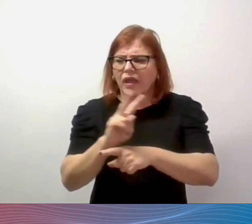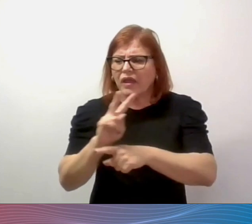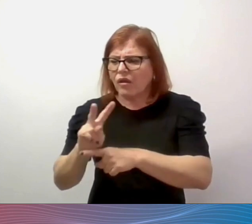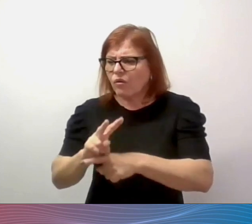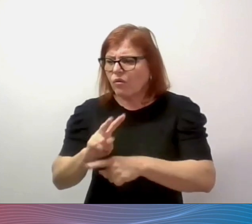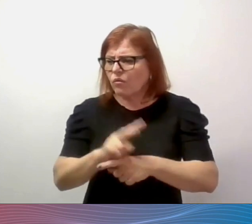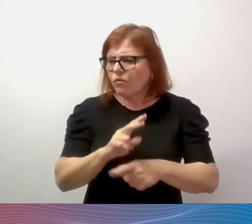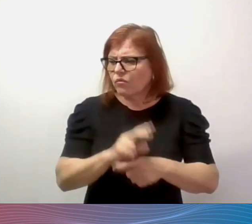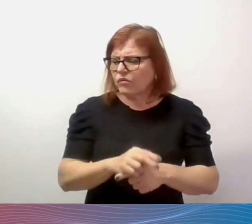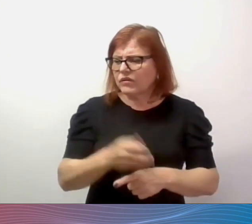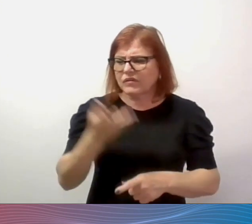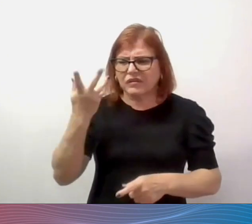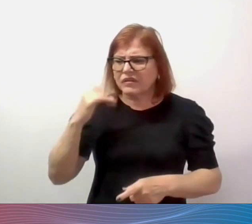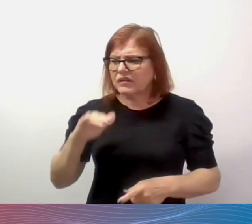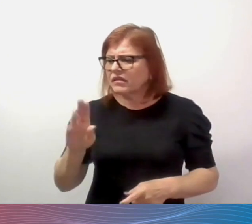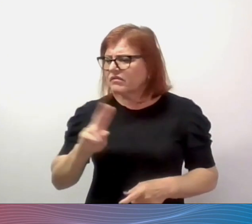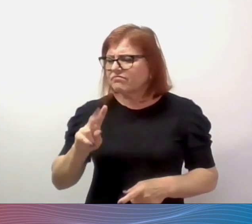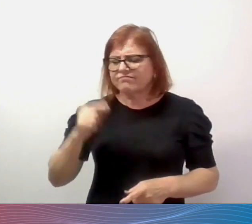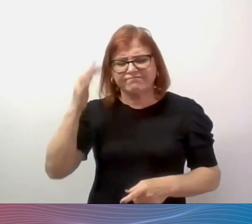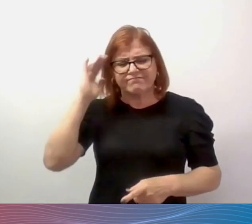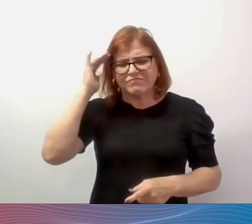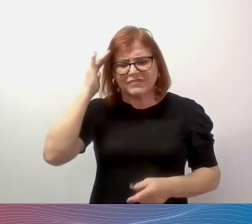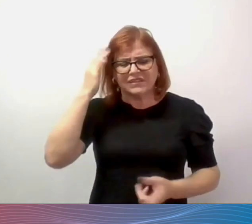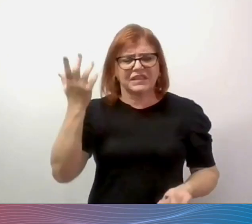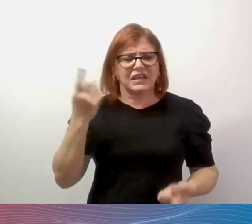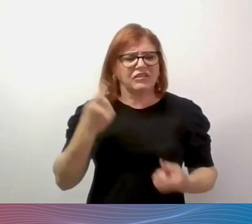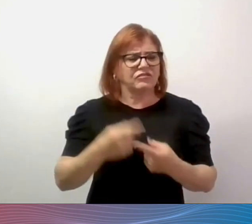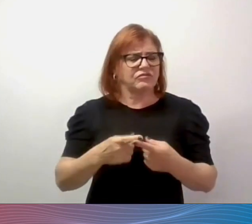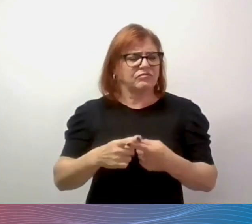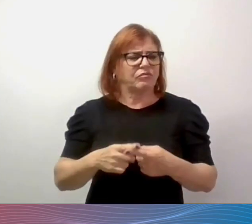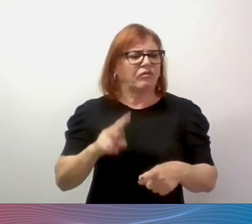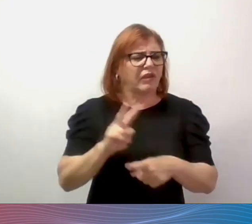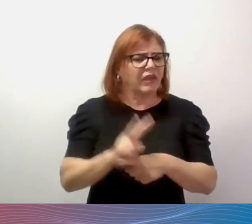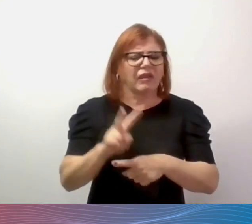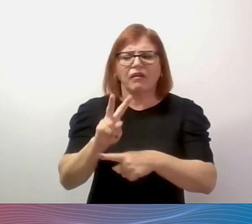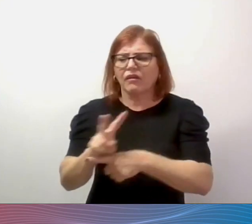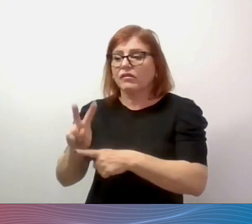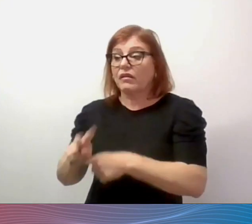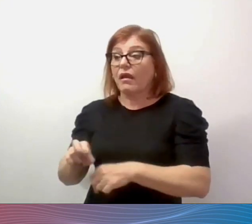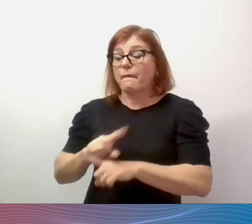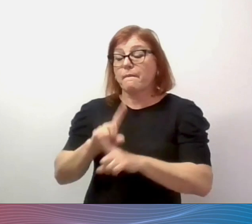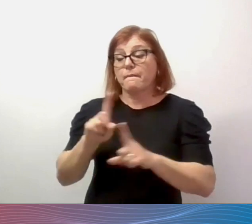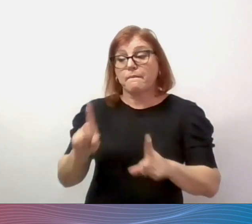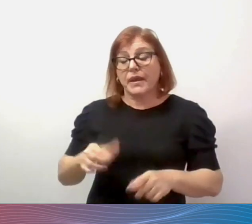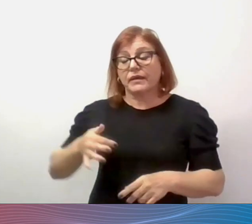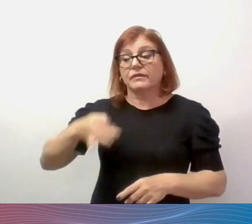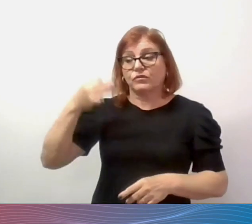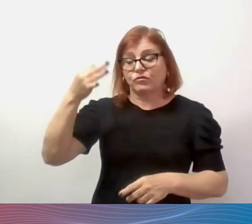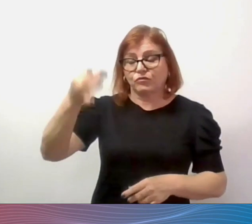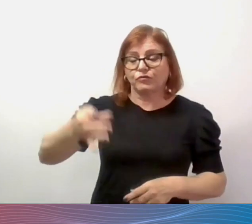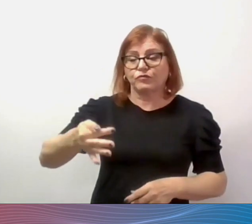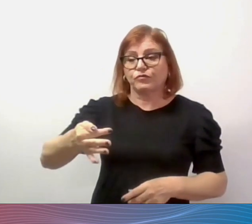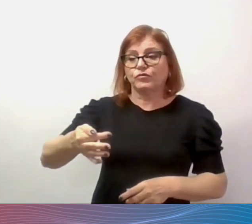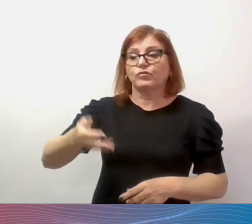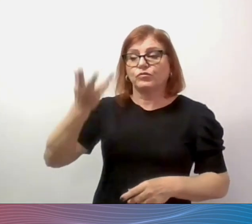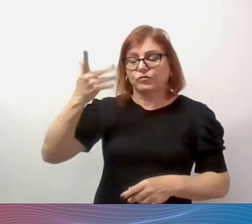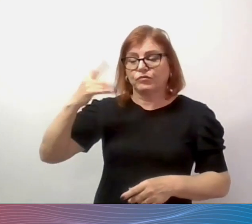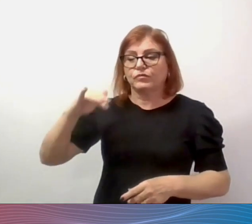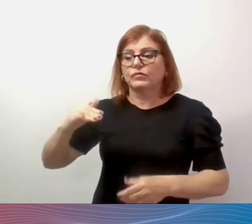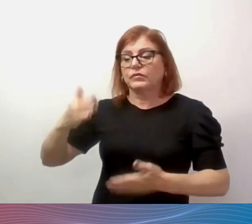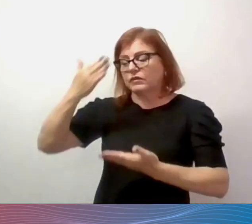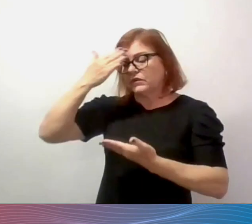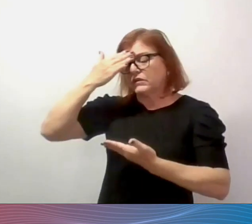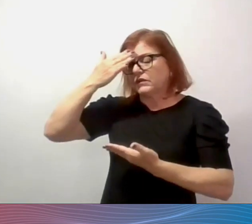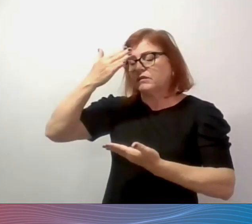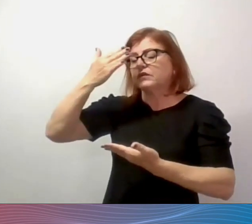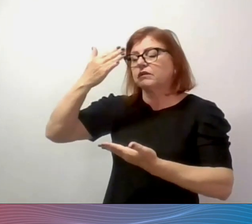to that. Mas dia ele vai entender. But one day he will understand it. Vai agradecer você. And he will thank you. Não é? Vai dar graças a right? Deus. He